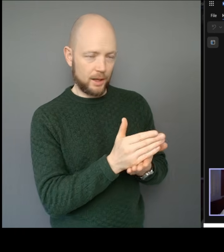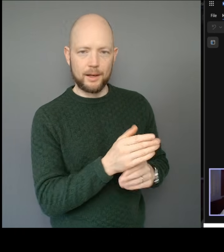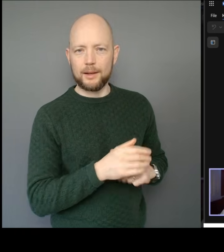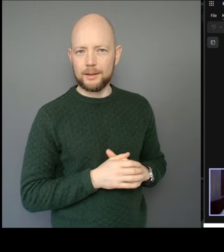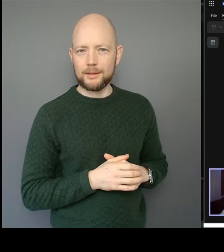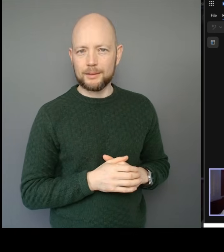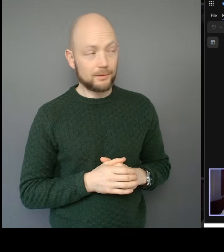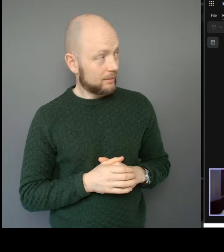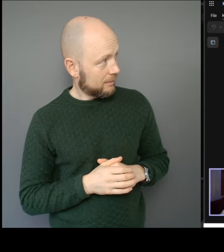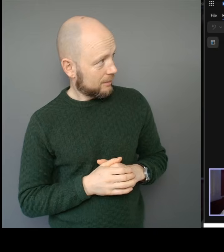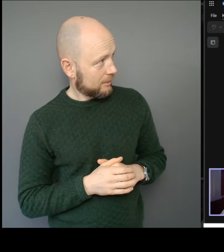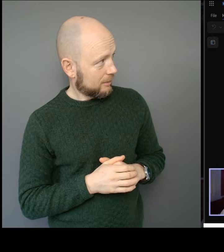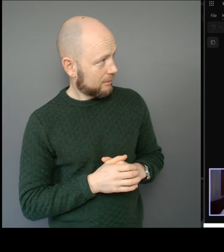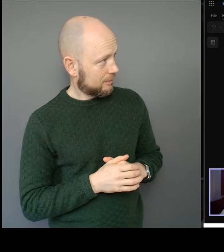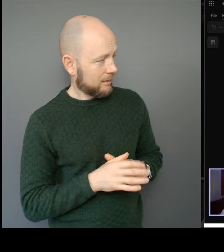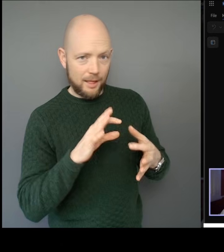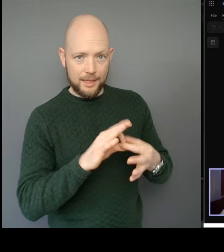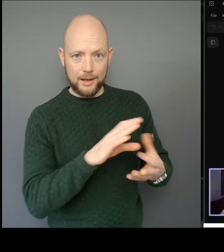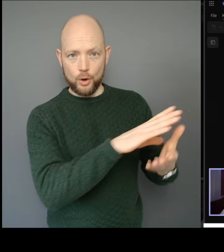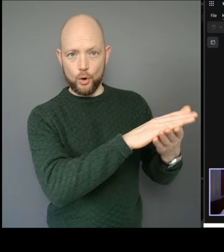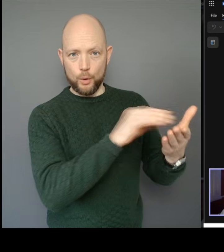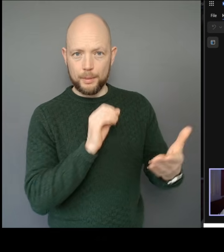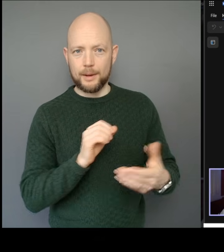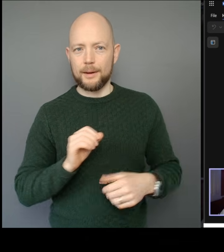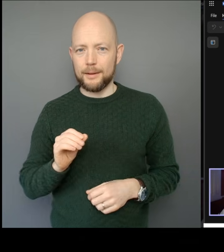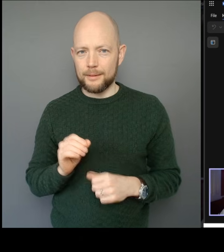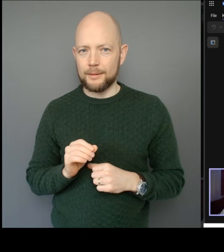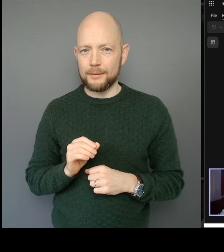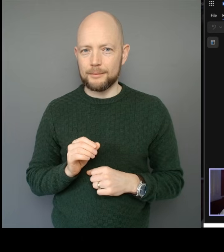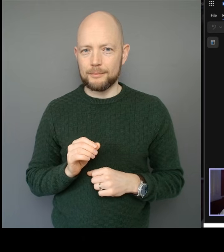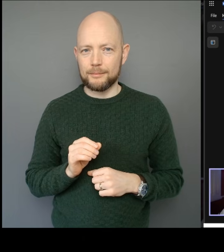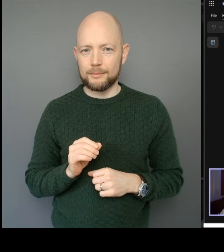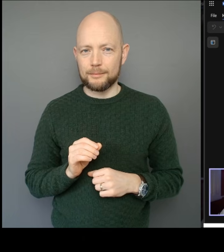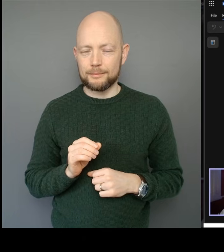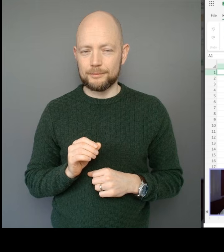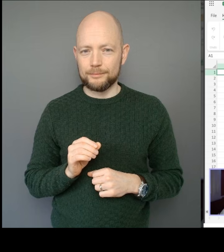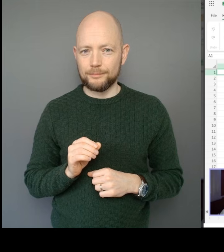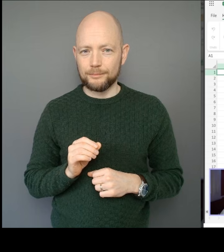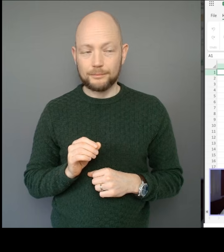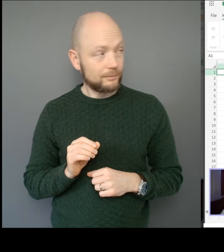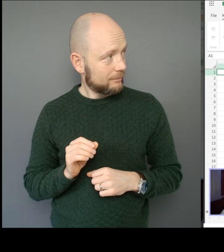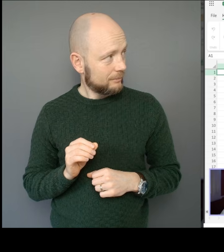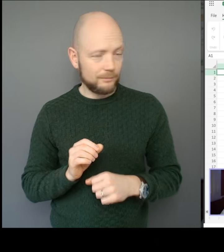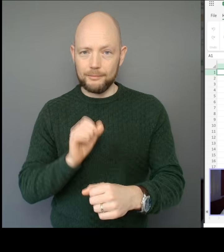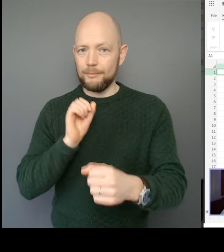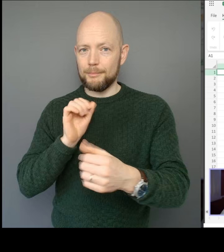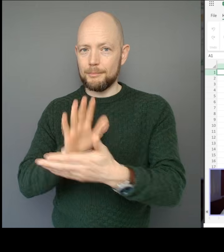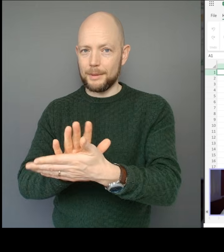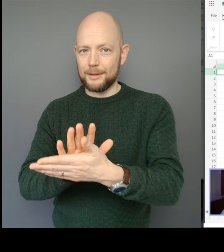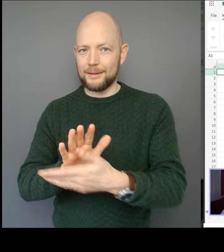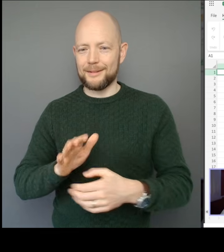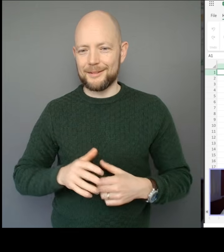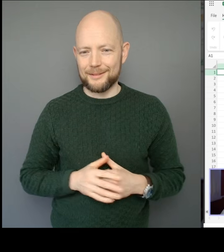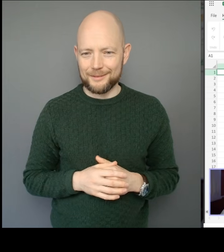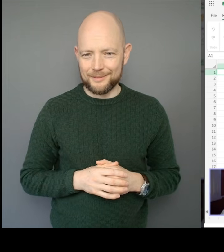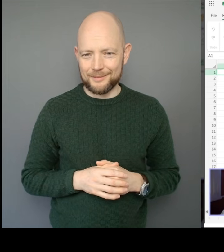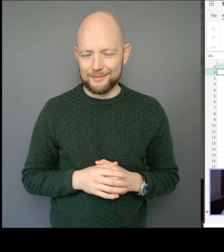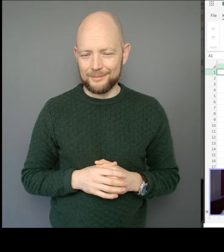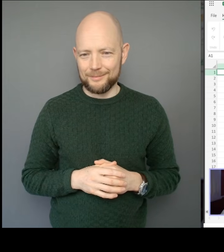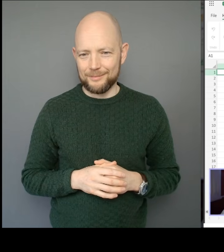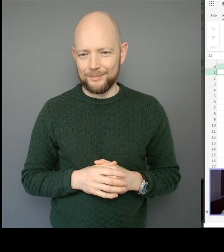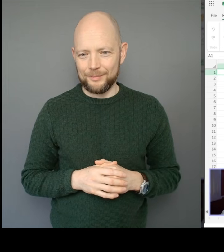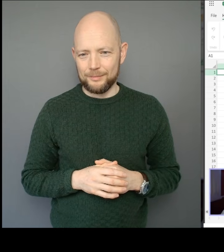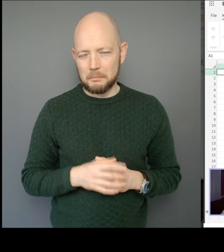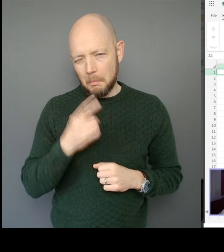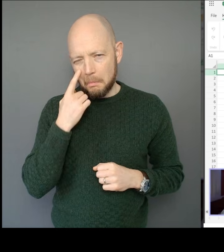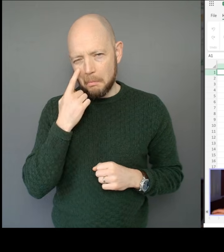right hand side and copy the link, and then go back to Excel and then go ahead and put the link in. Let's